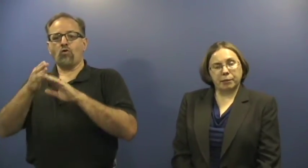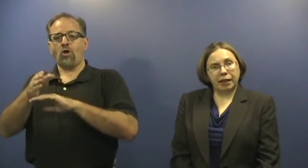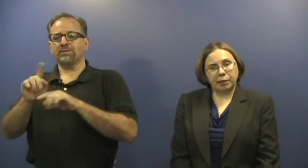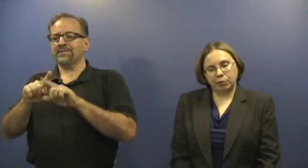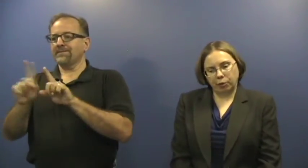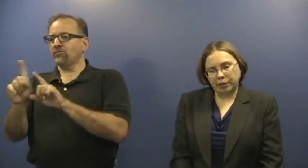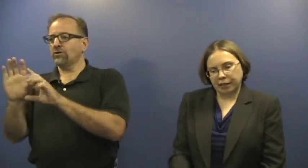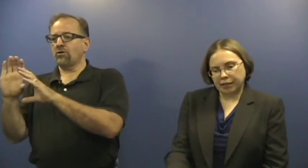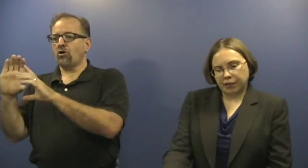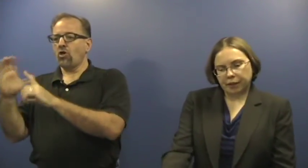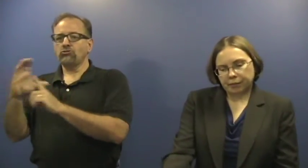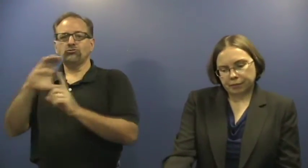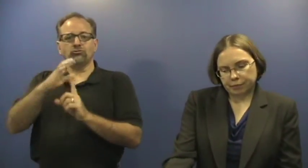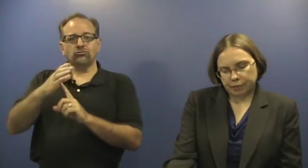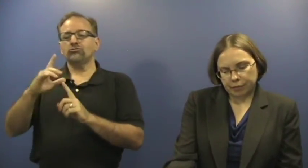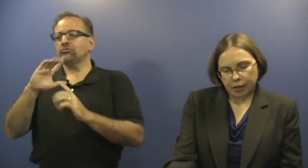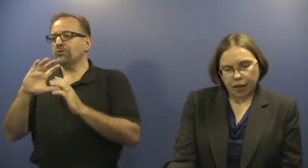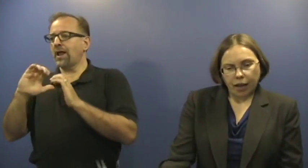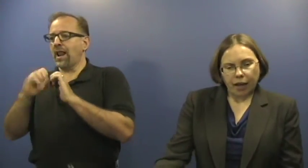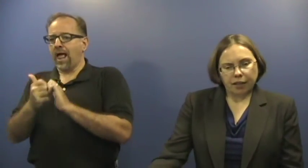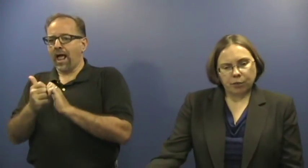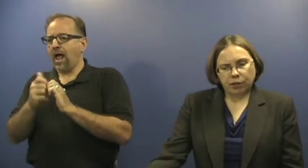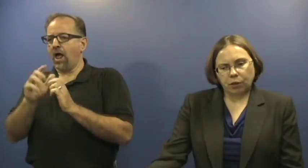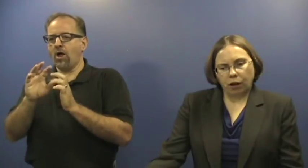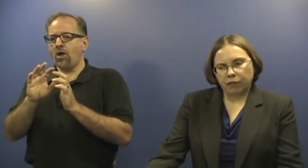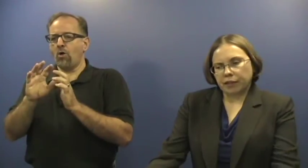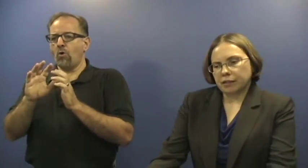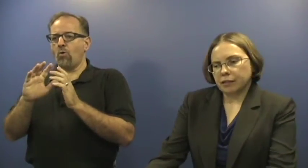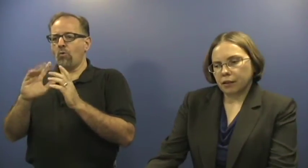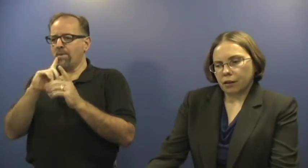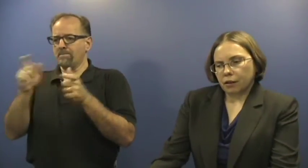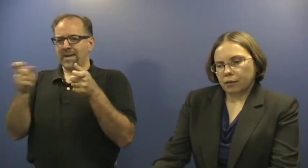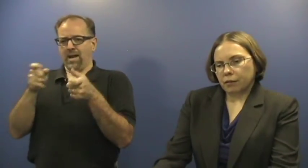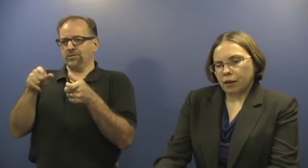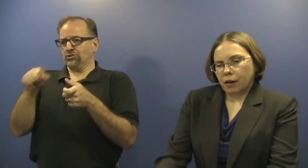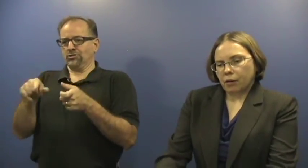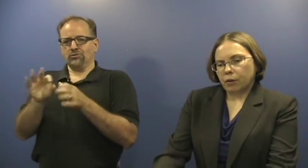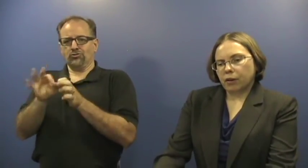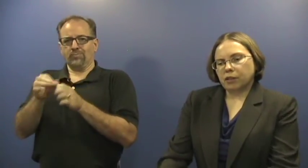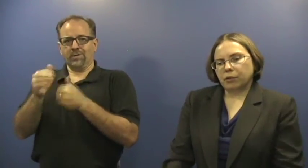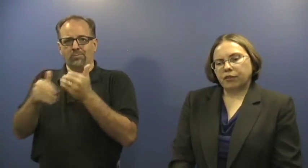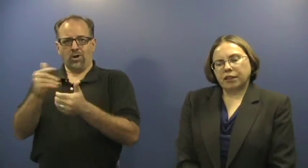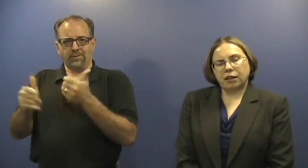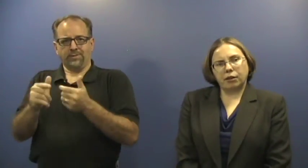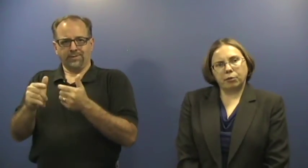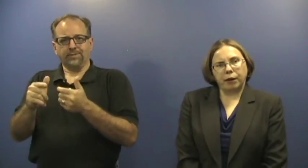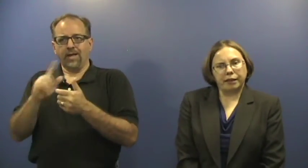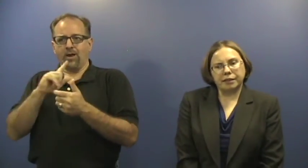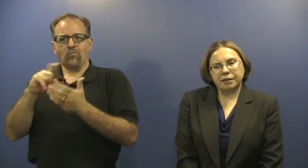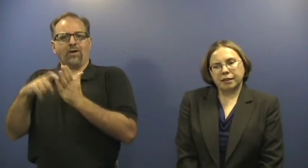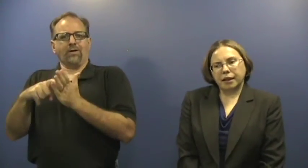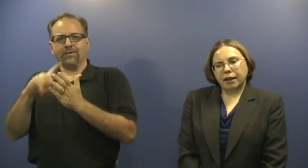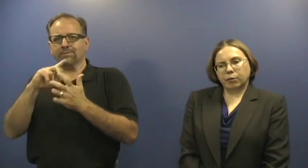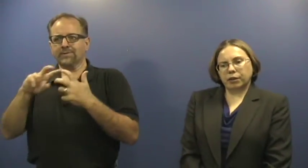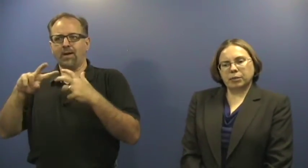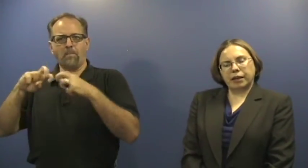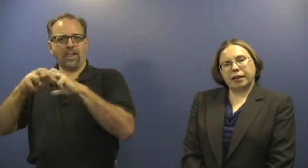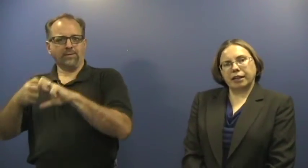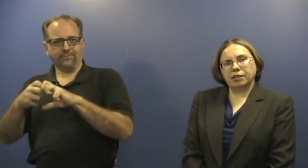demanding performance activity. And as we do all of this, we're going to reflect on our own practice, and we're going to make connections